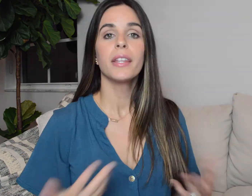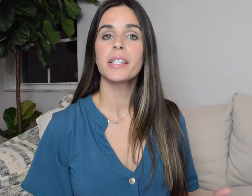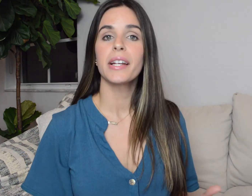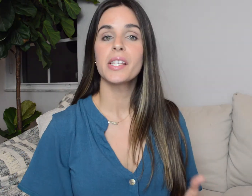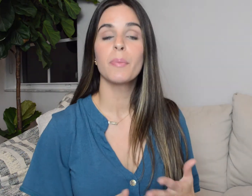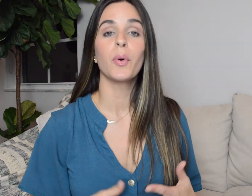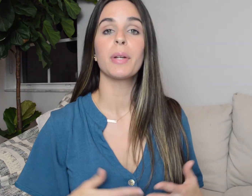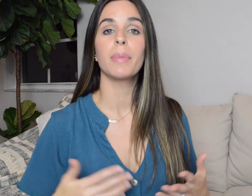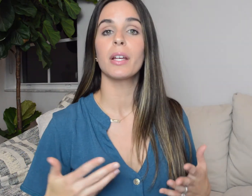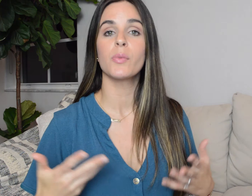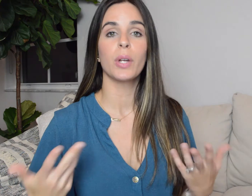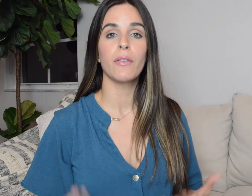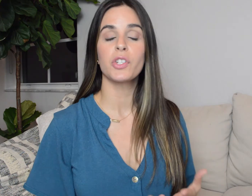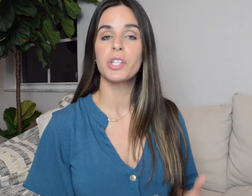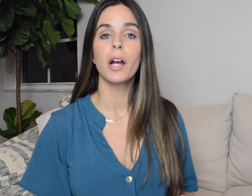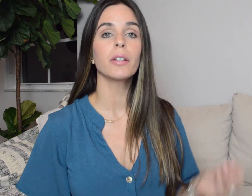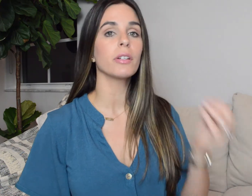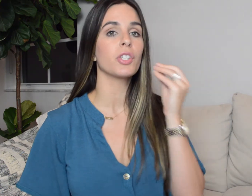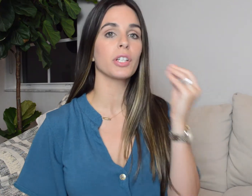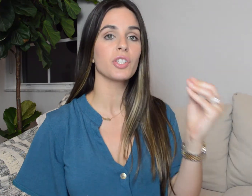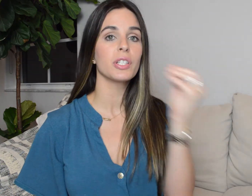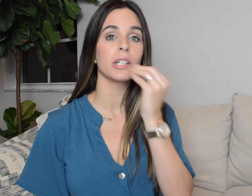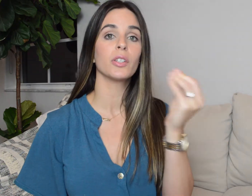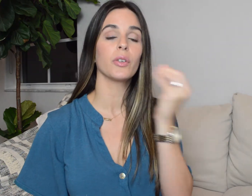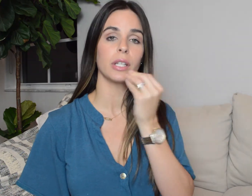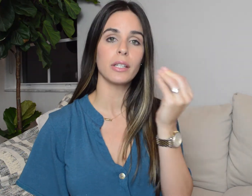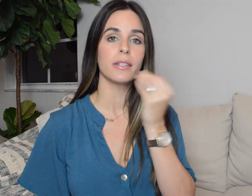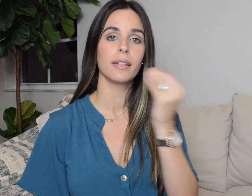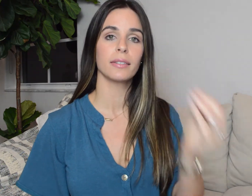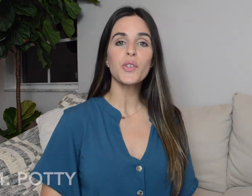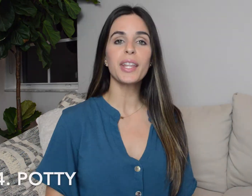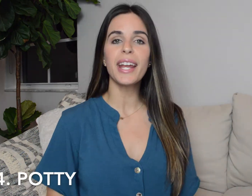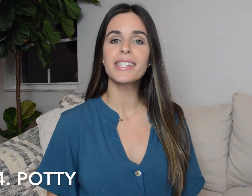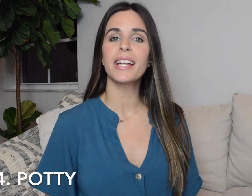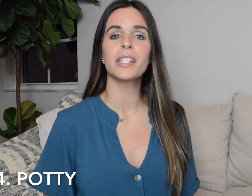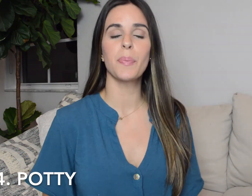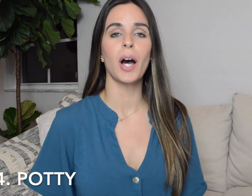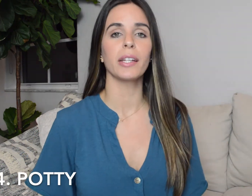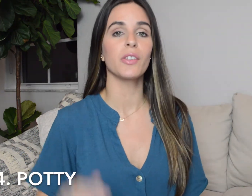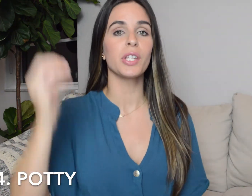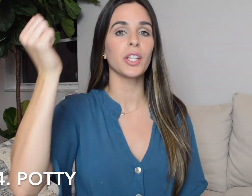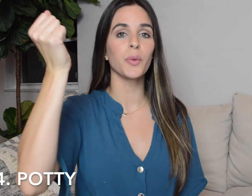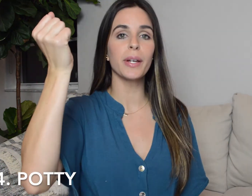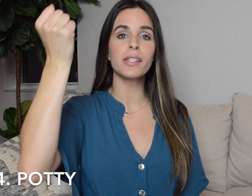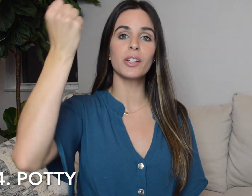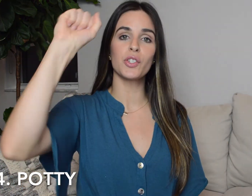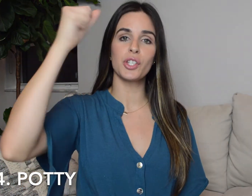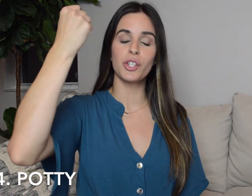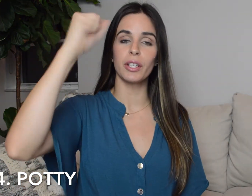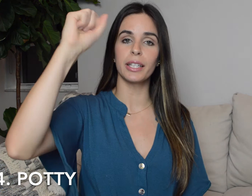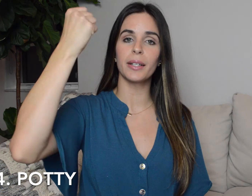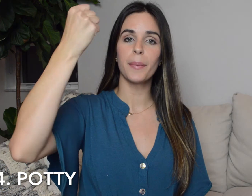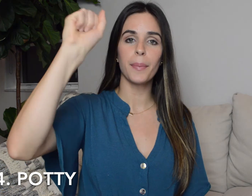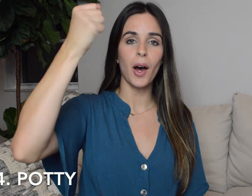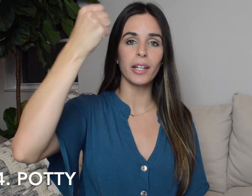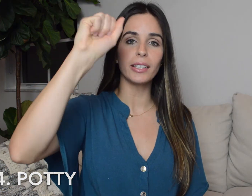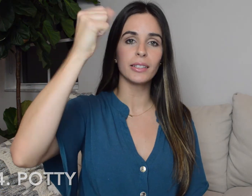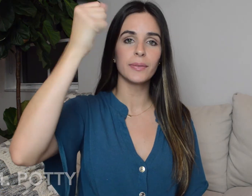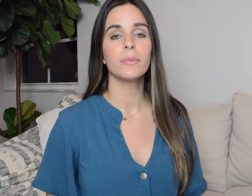sign is important because whenever she's hungry, she can just signal eat. So the next sign is potty. You take your wrist and you just turn it. Potty. So